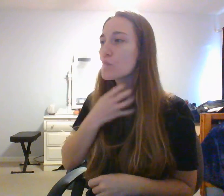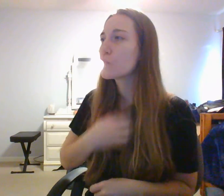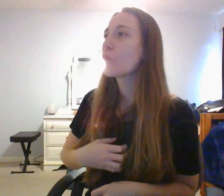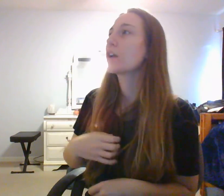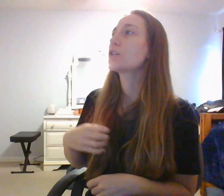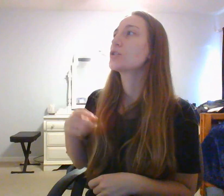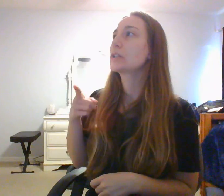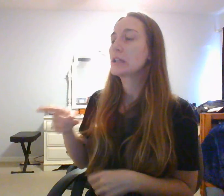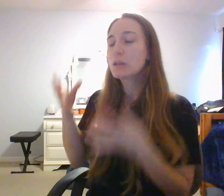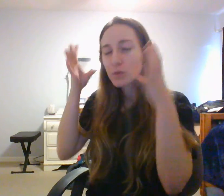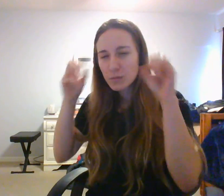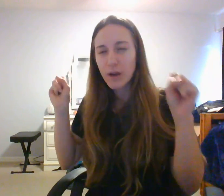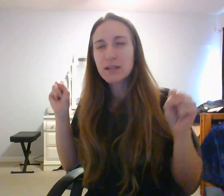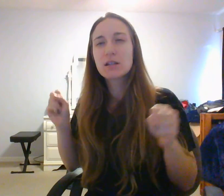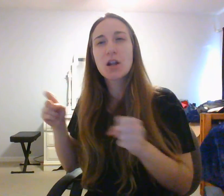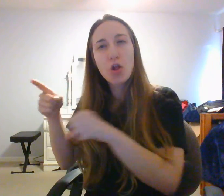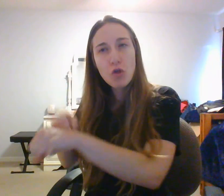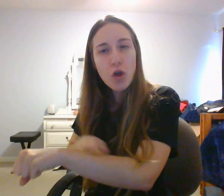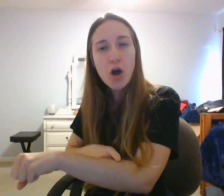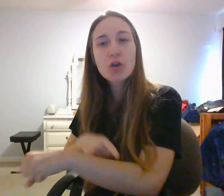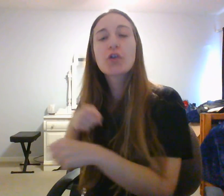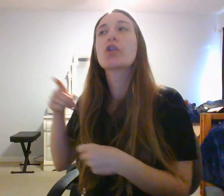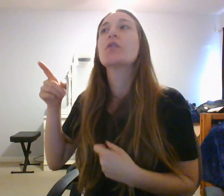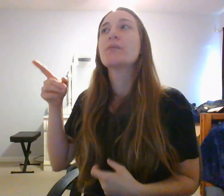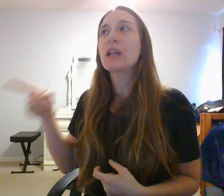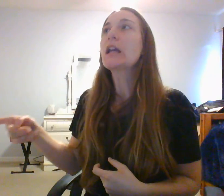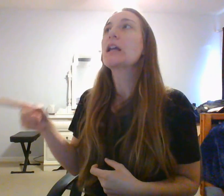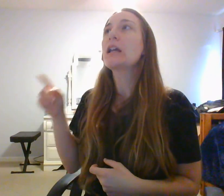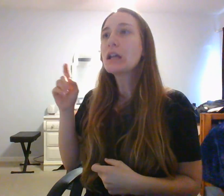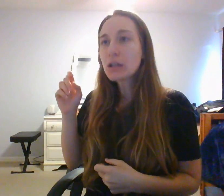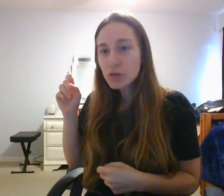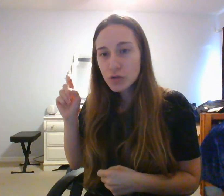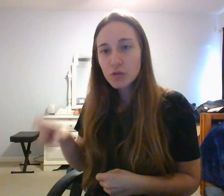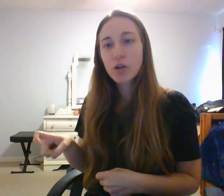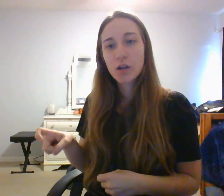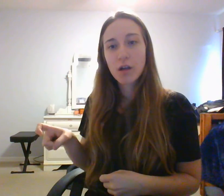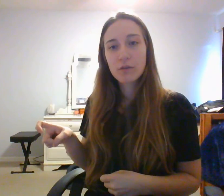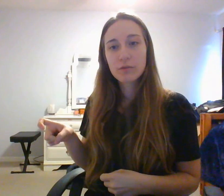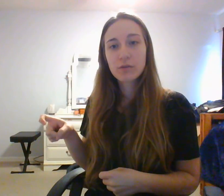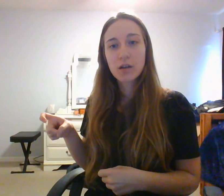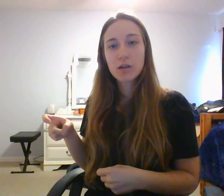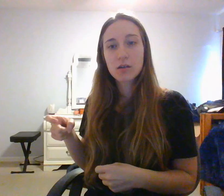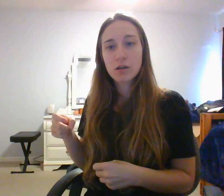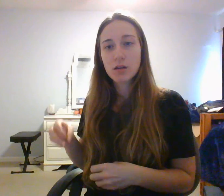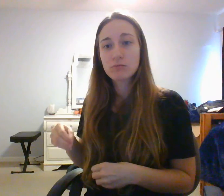movement. I think he would have had a better chance at making social change happen if he had approached it, and the way King